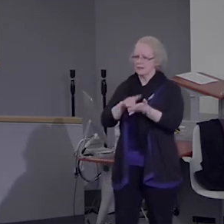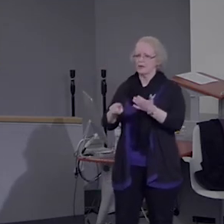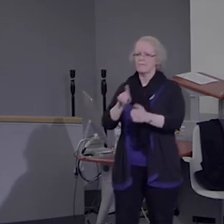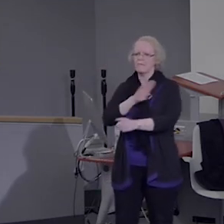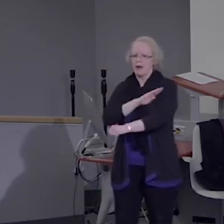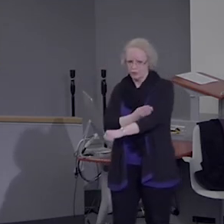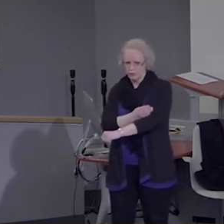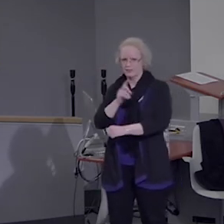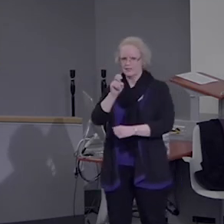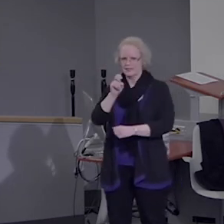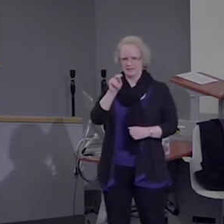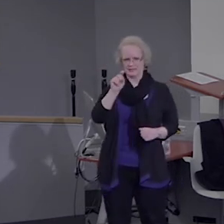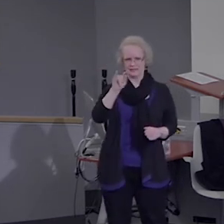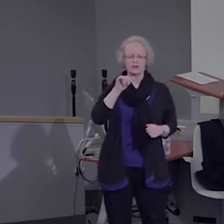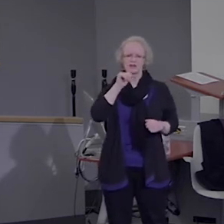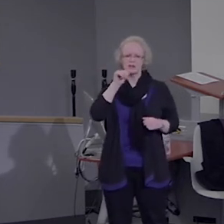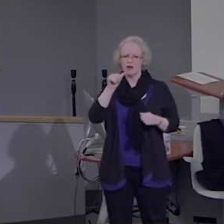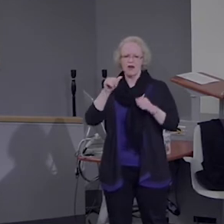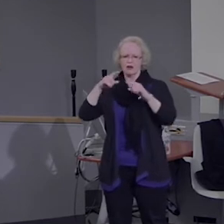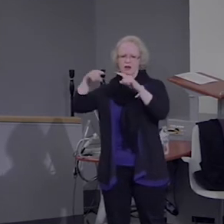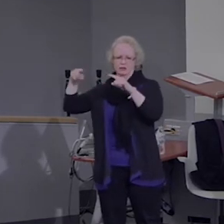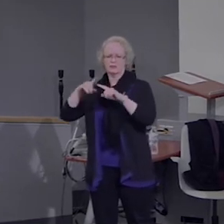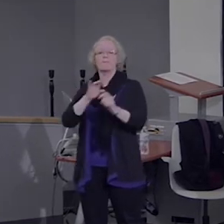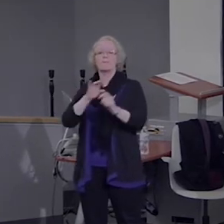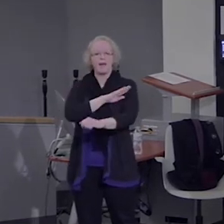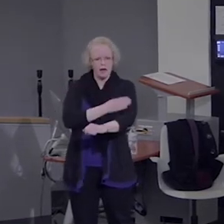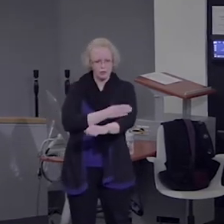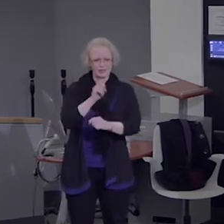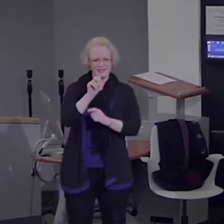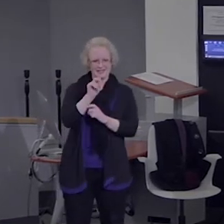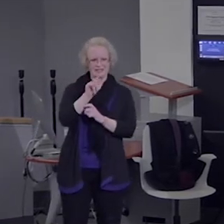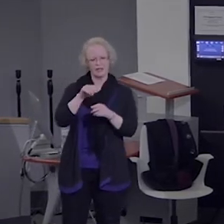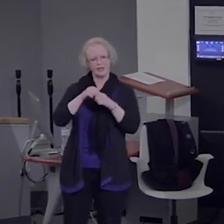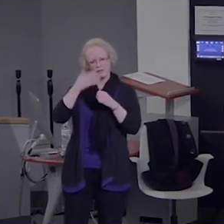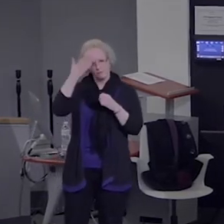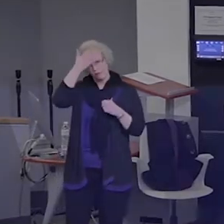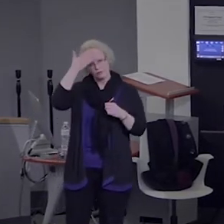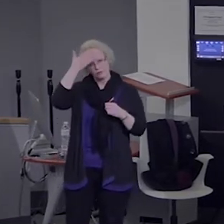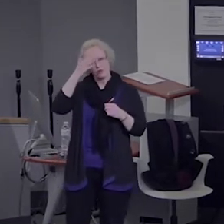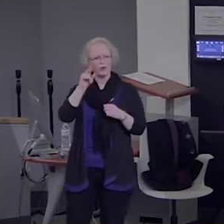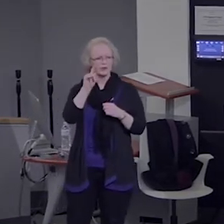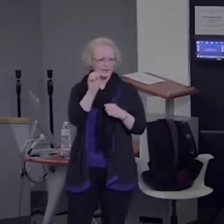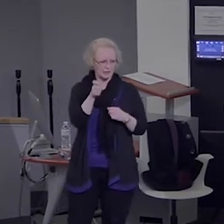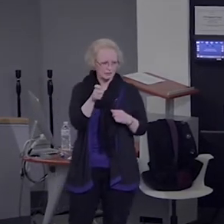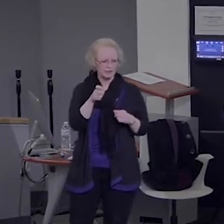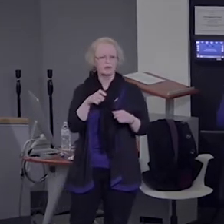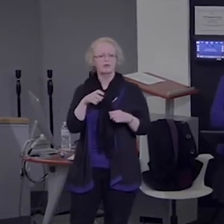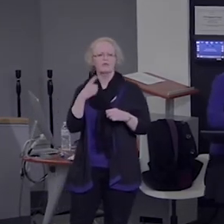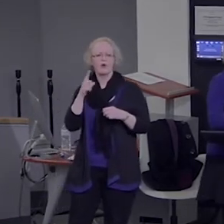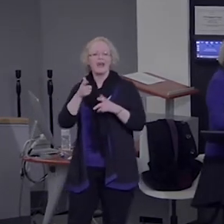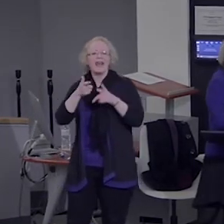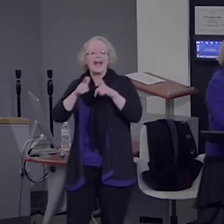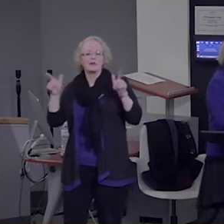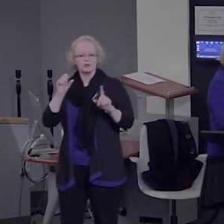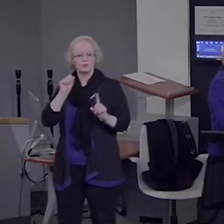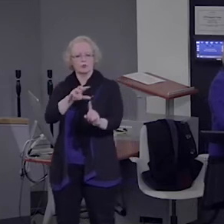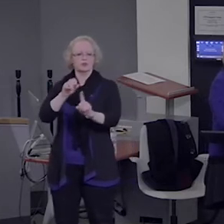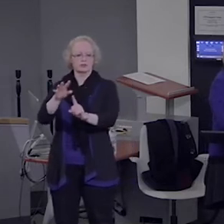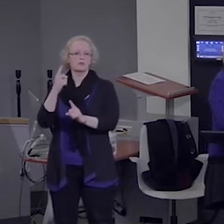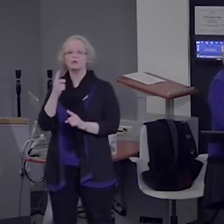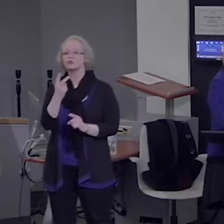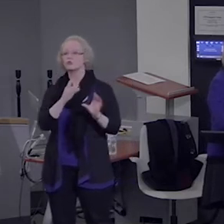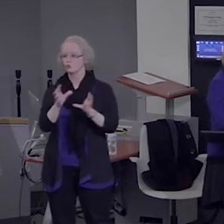oscillations power density in frontal cortex across the language burst in two groups of children